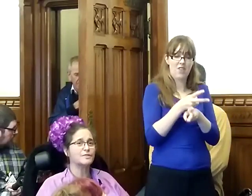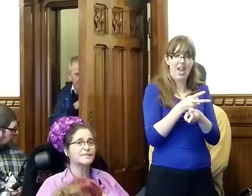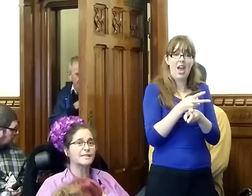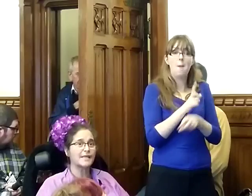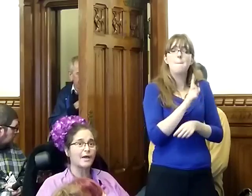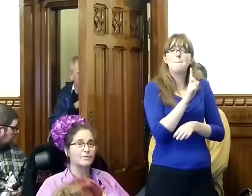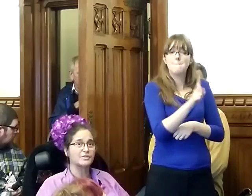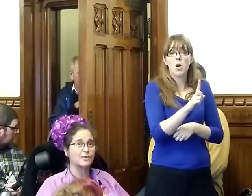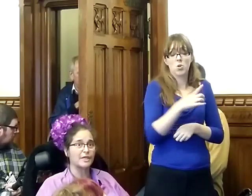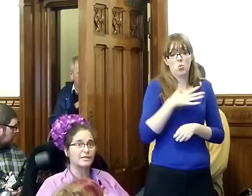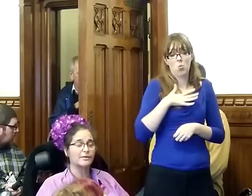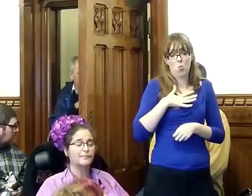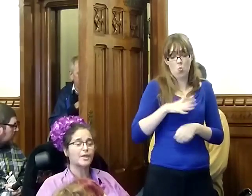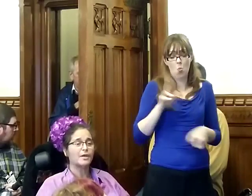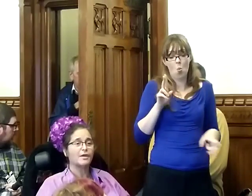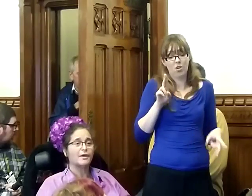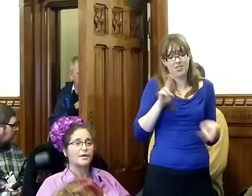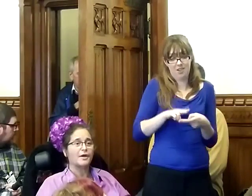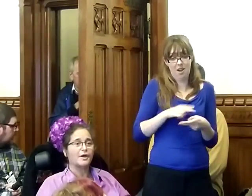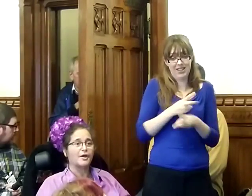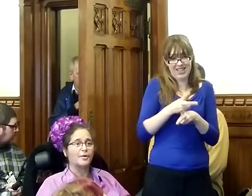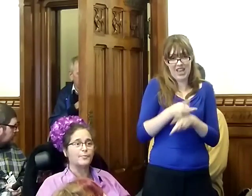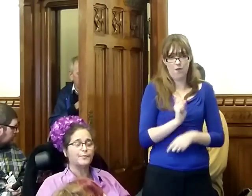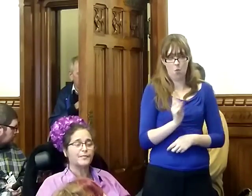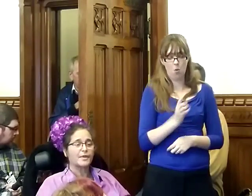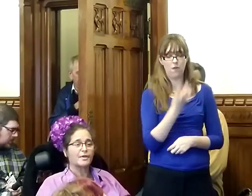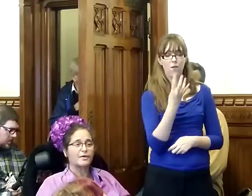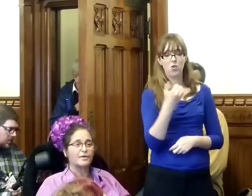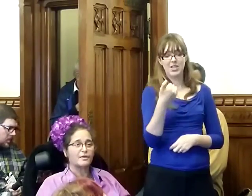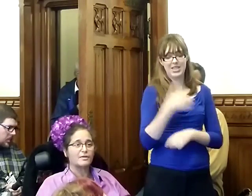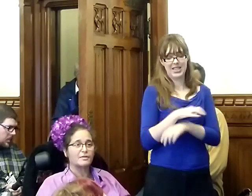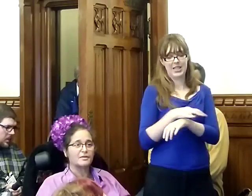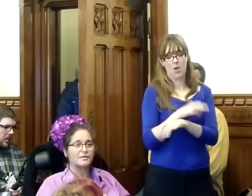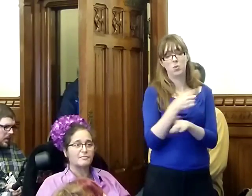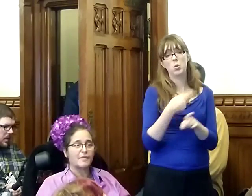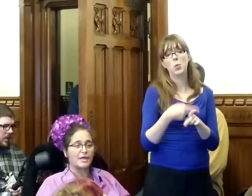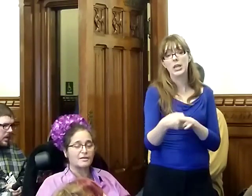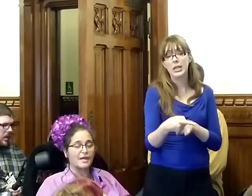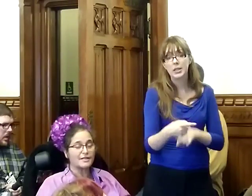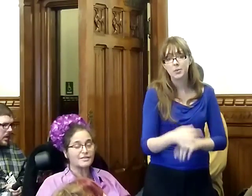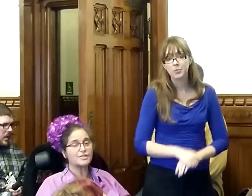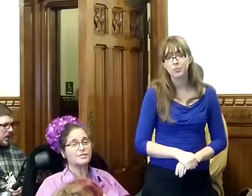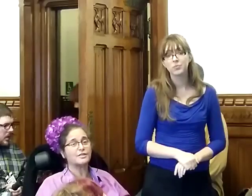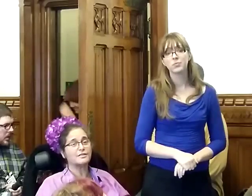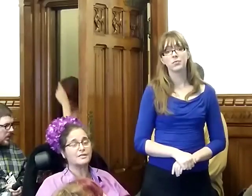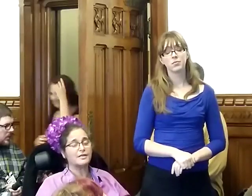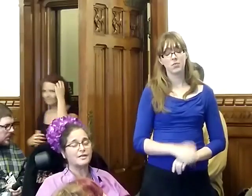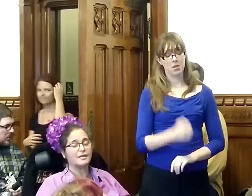my hair by 46 hours a week.